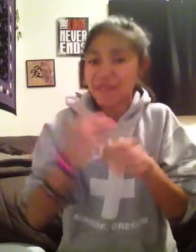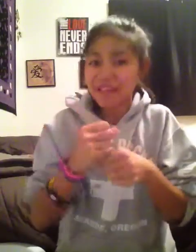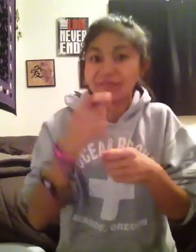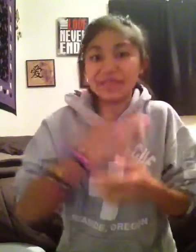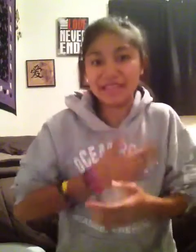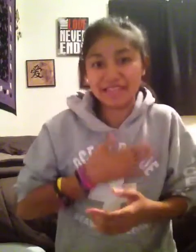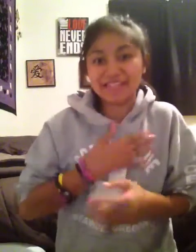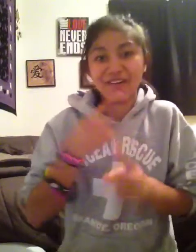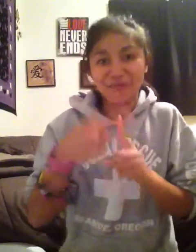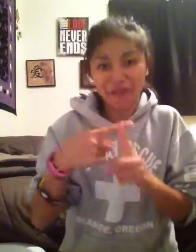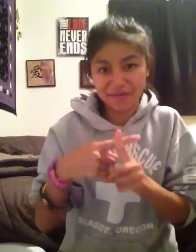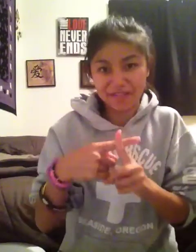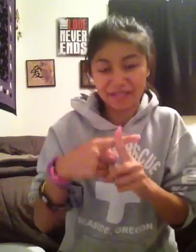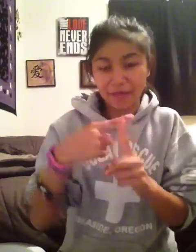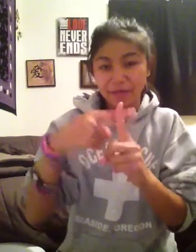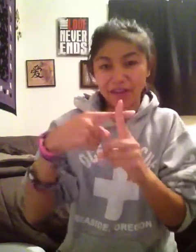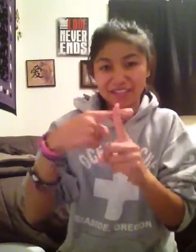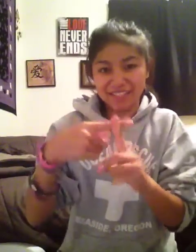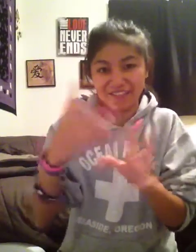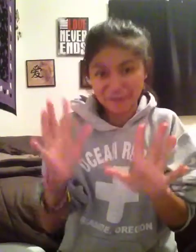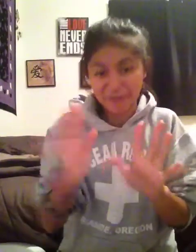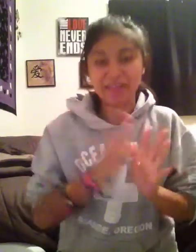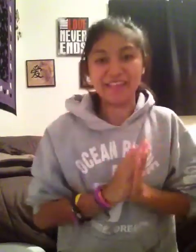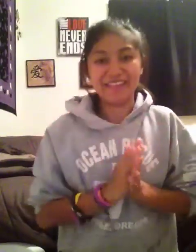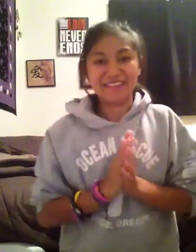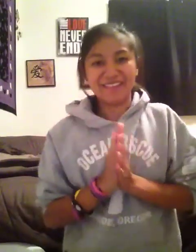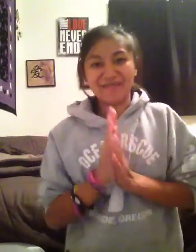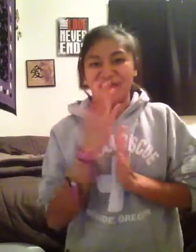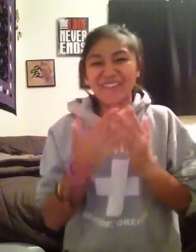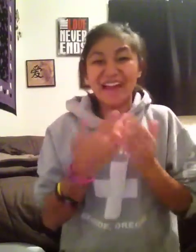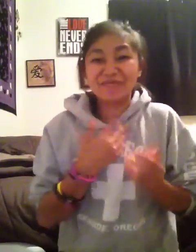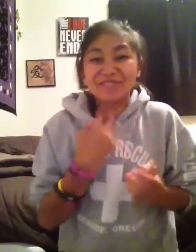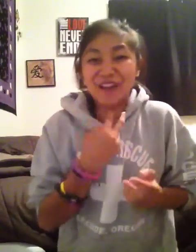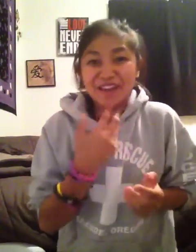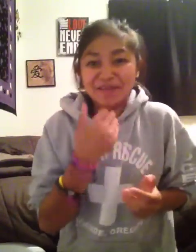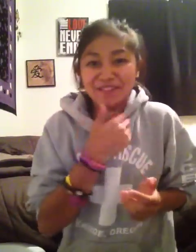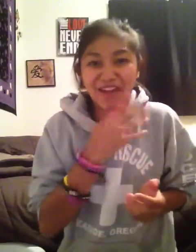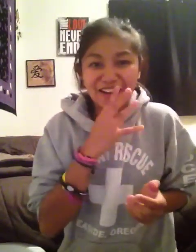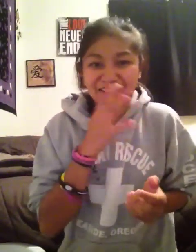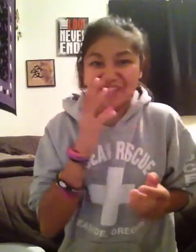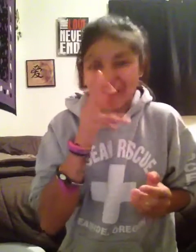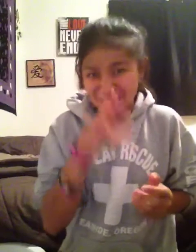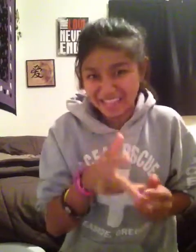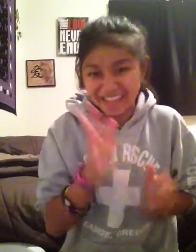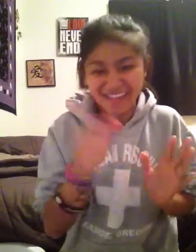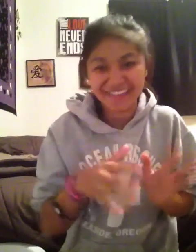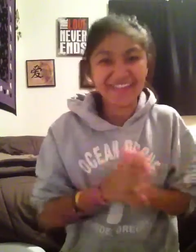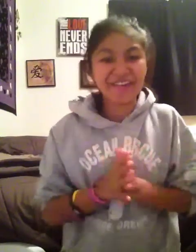make these comments positive. Very, I'm sorry I'm talking loudly.